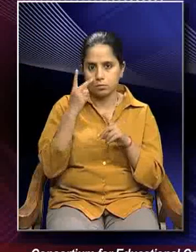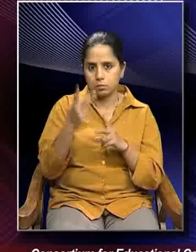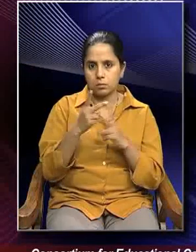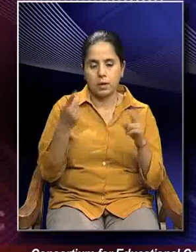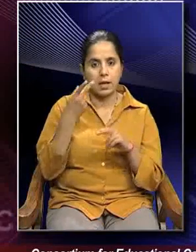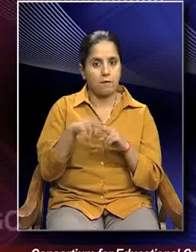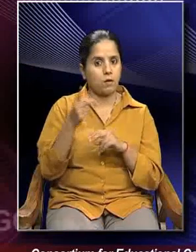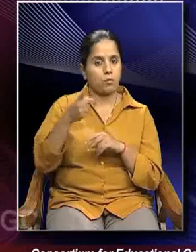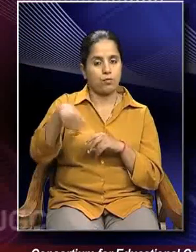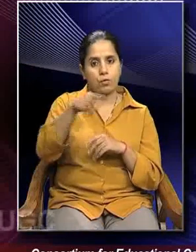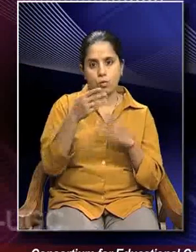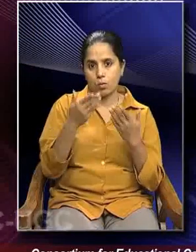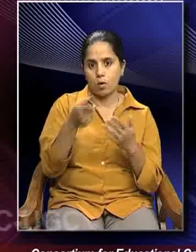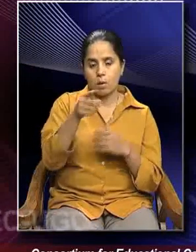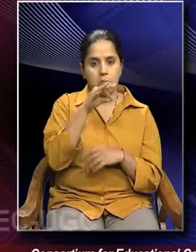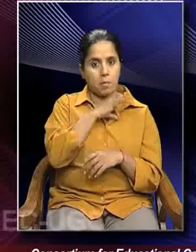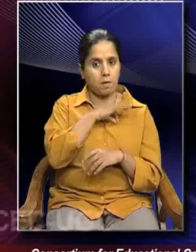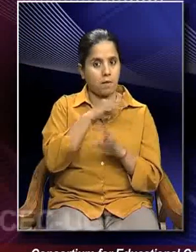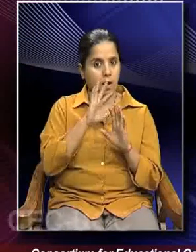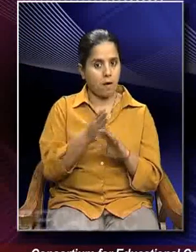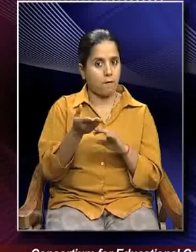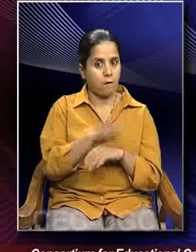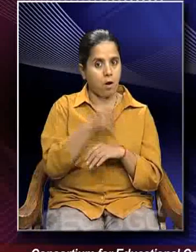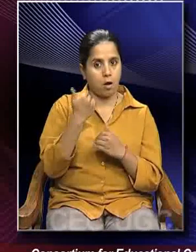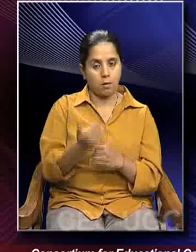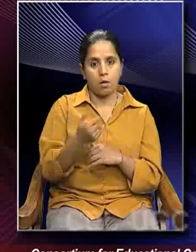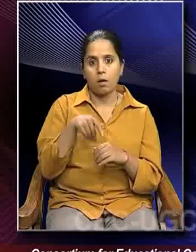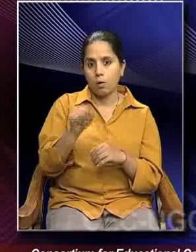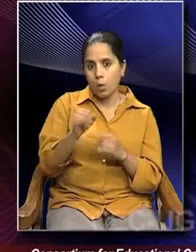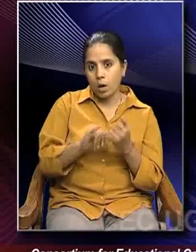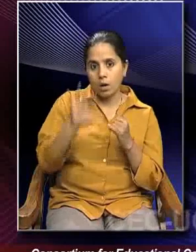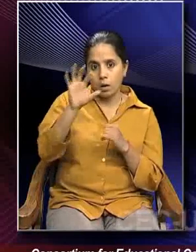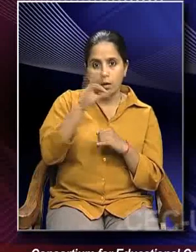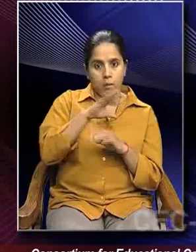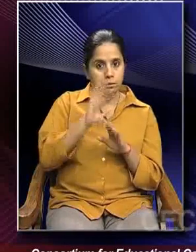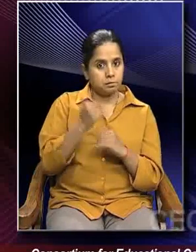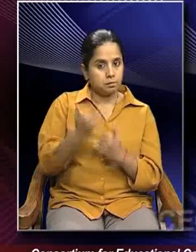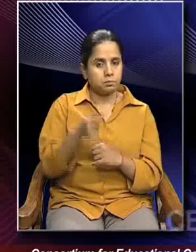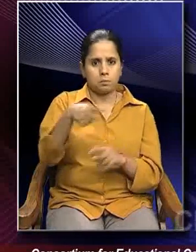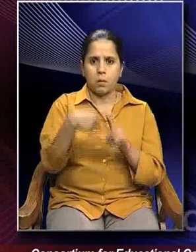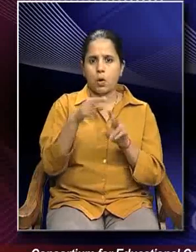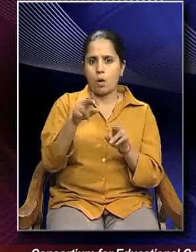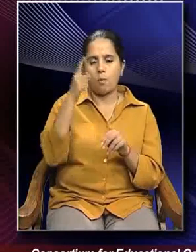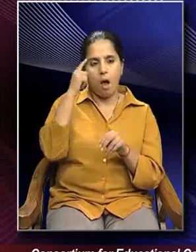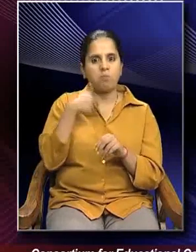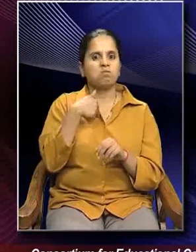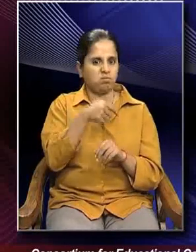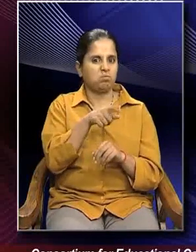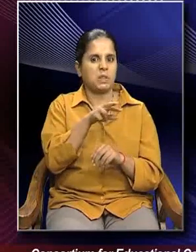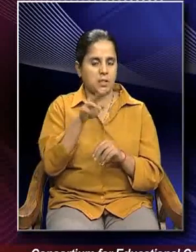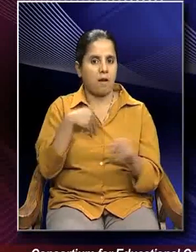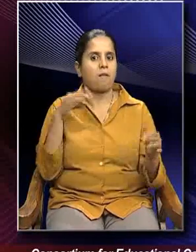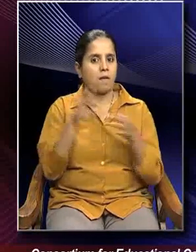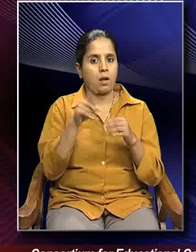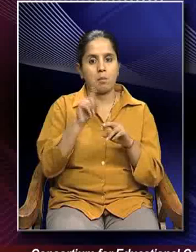you are kind of benefited from the state, you will have a positive meaning attached to it. But if